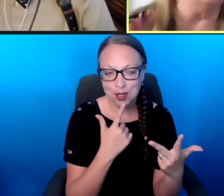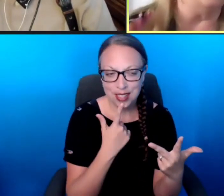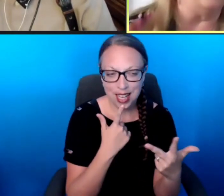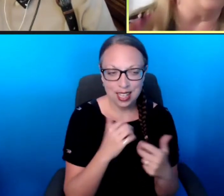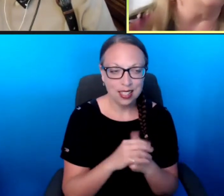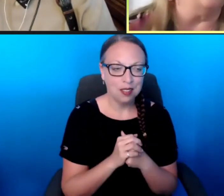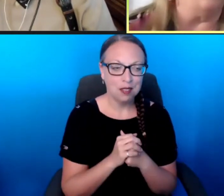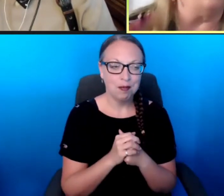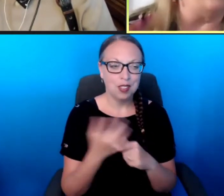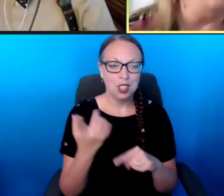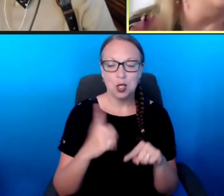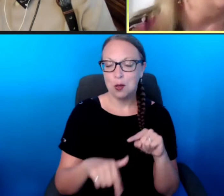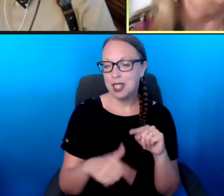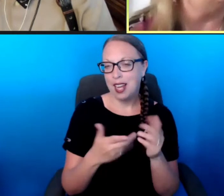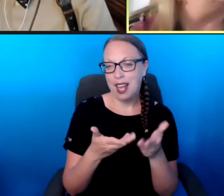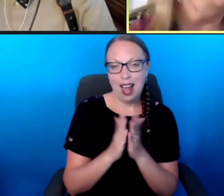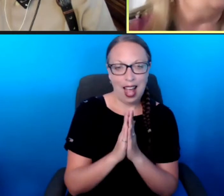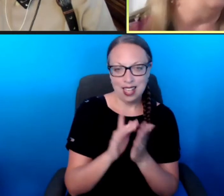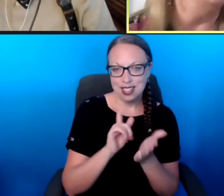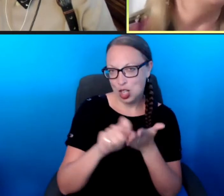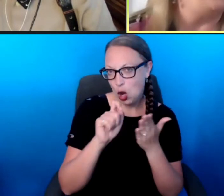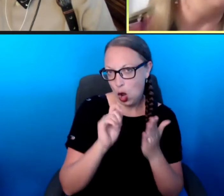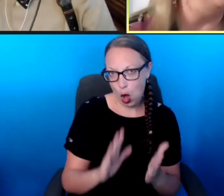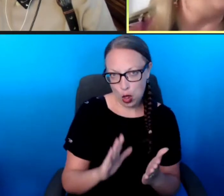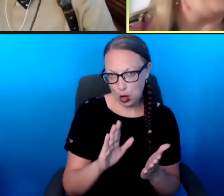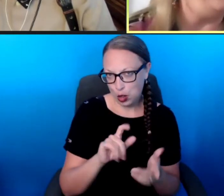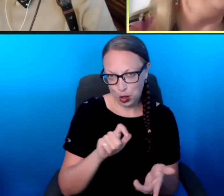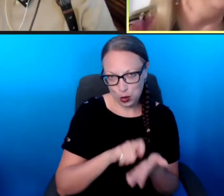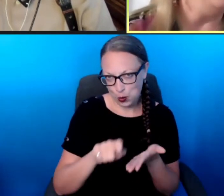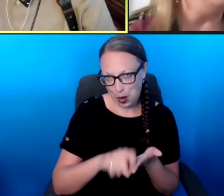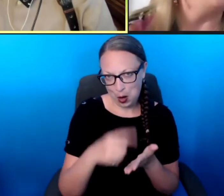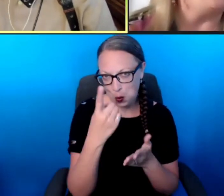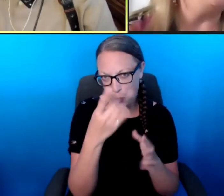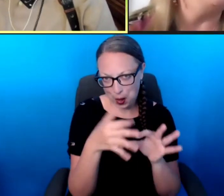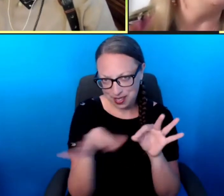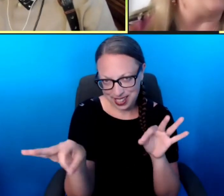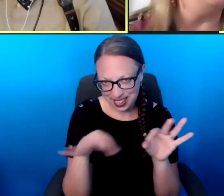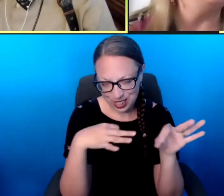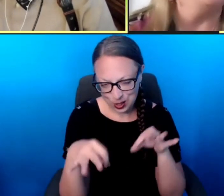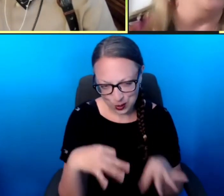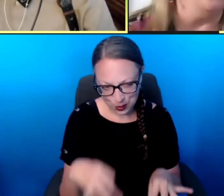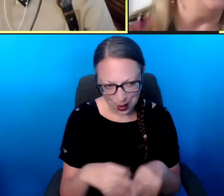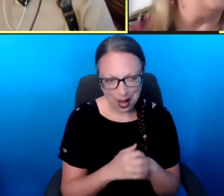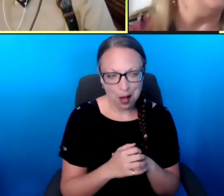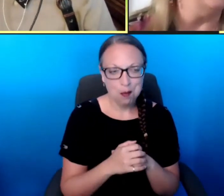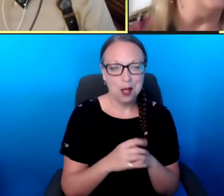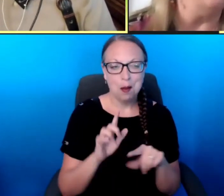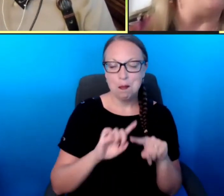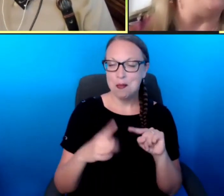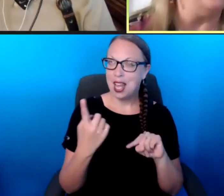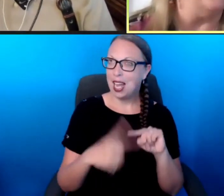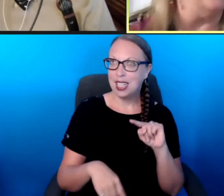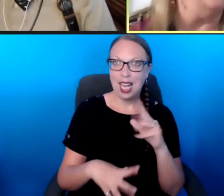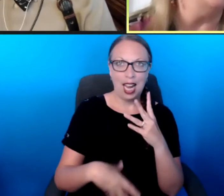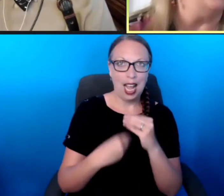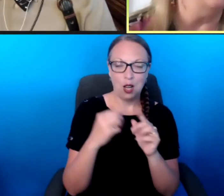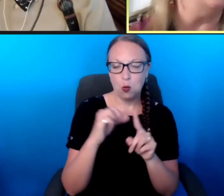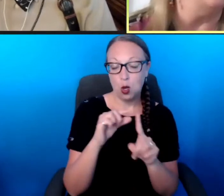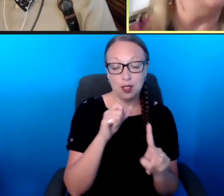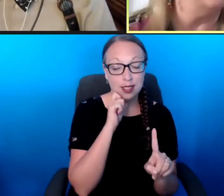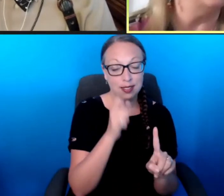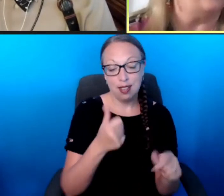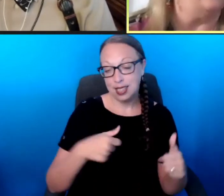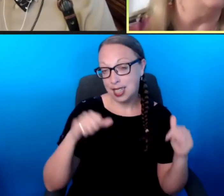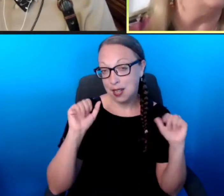artist, she says you can't ask an author to write one sentence, describing Dad. Dad into words. He doesn't give up easily. He shares